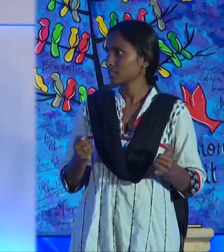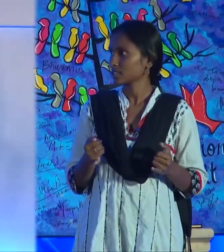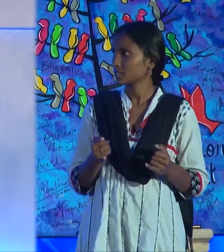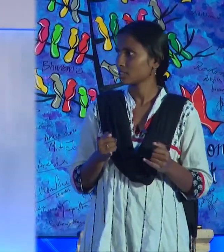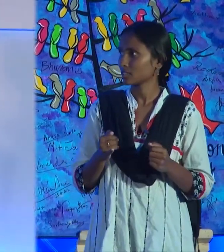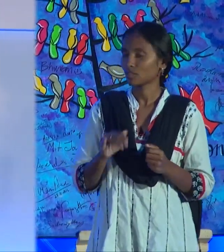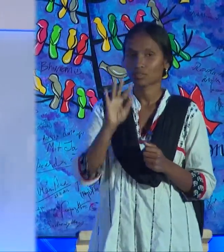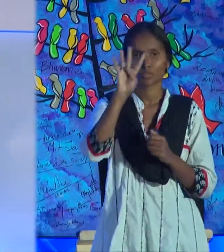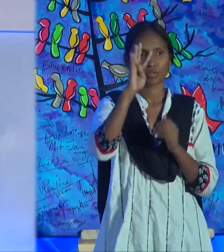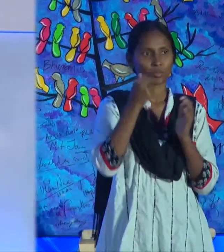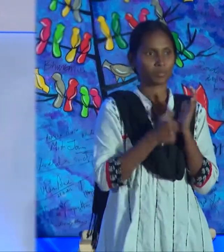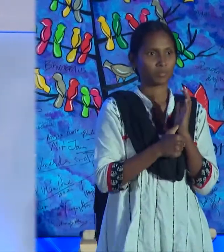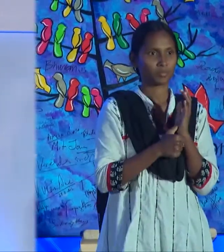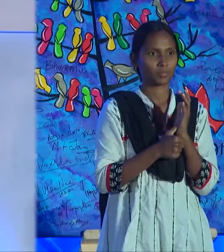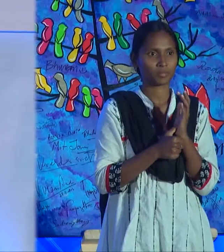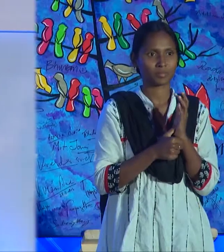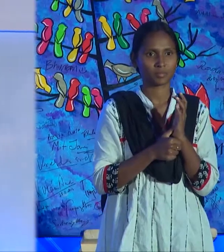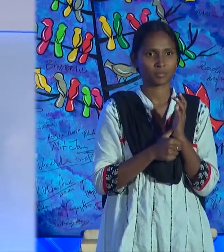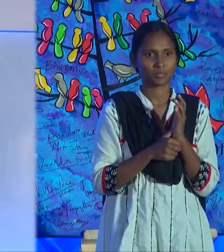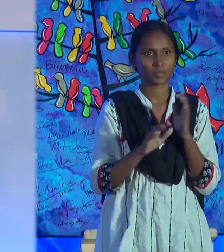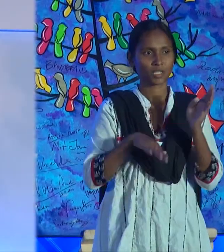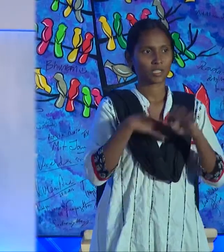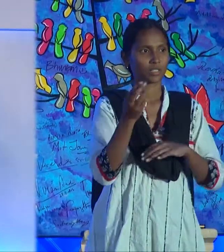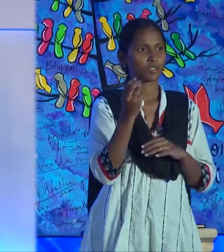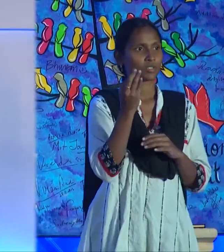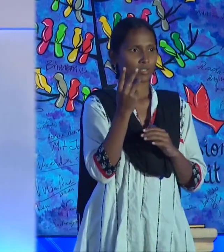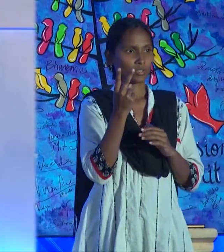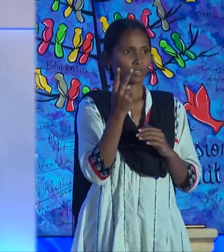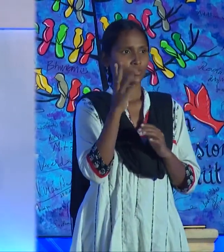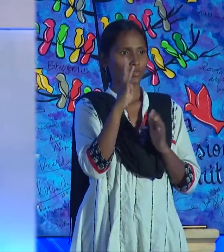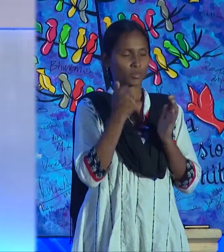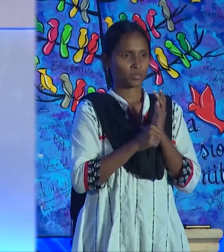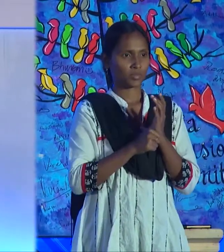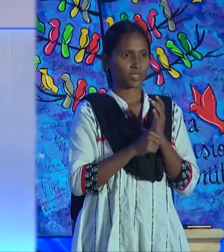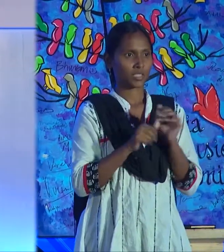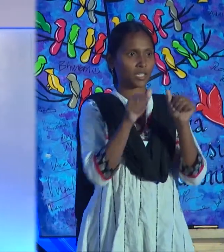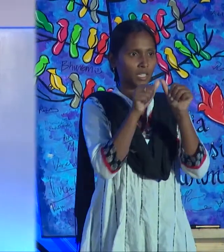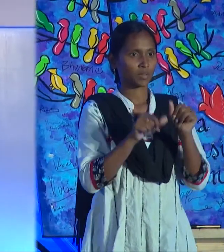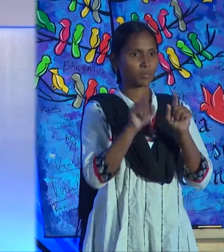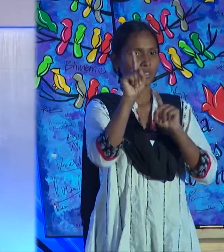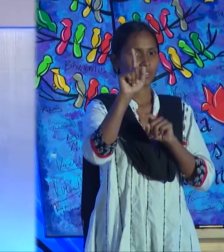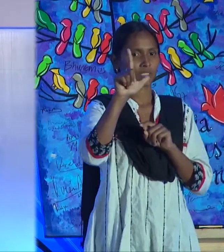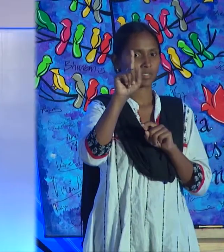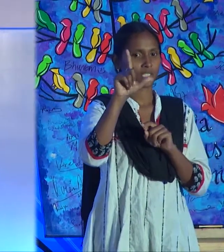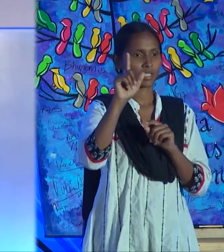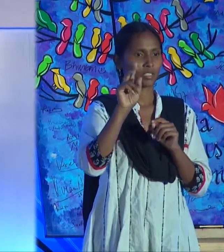about 4 months. We thought it'll take us about 1.5, 2 months, but it took us 4 months, and on April 17th of